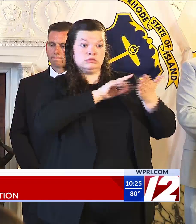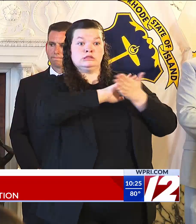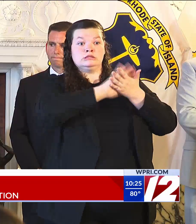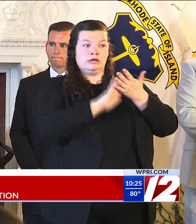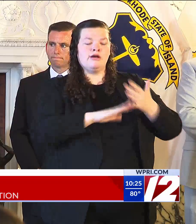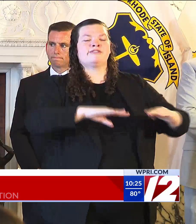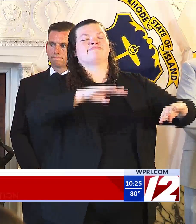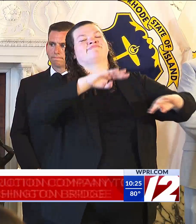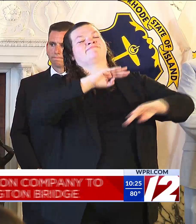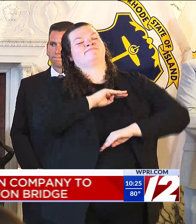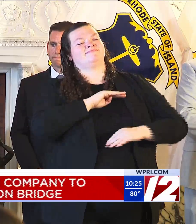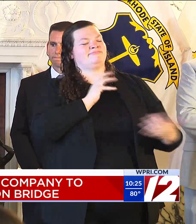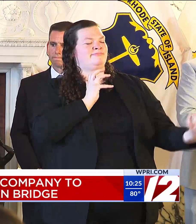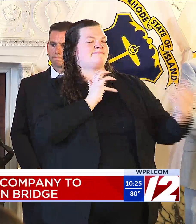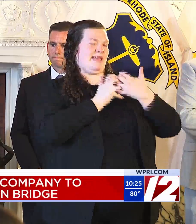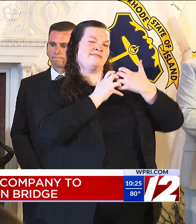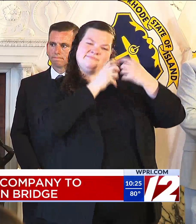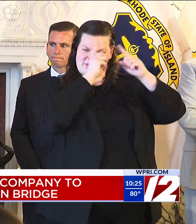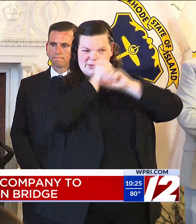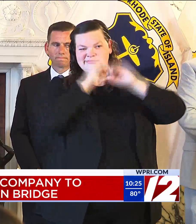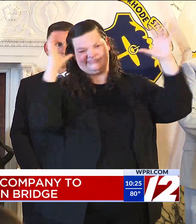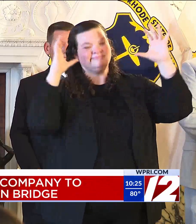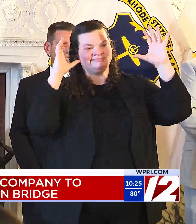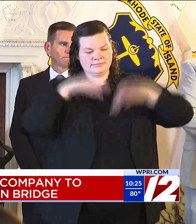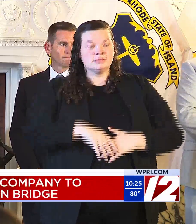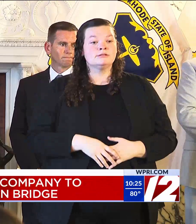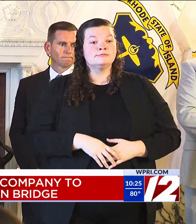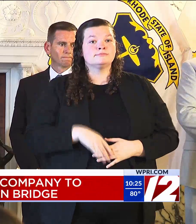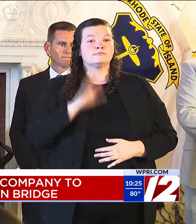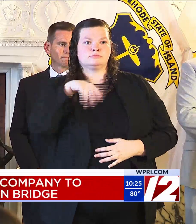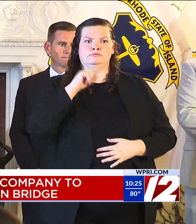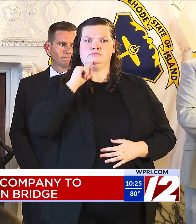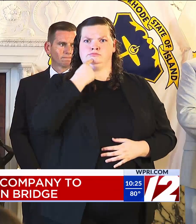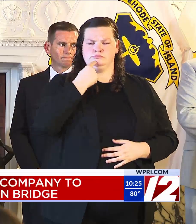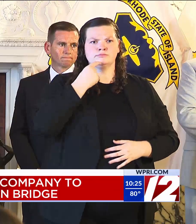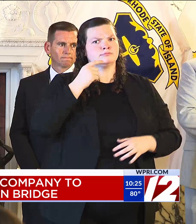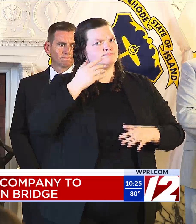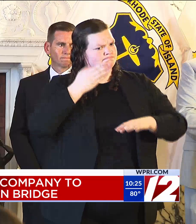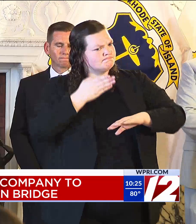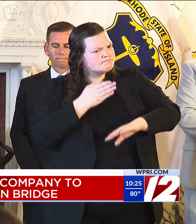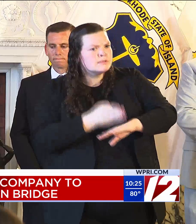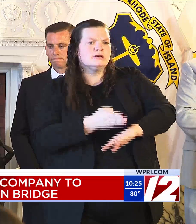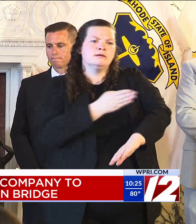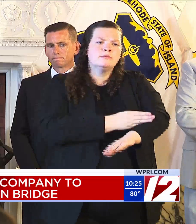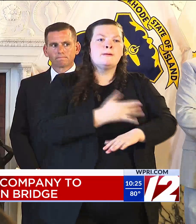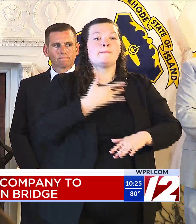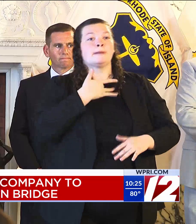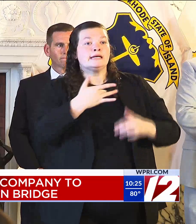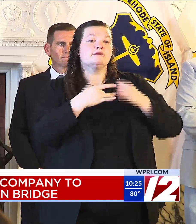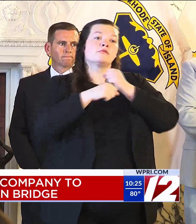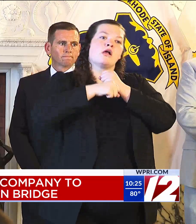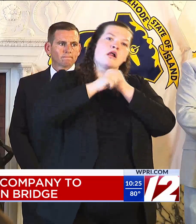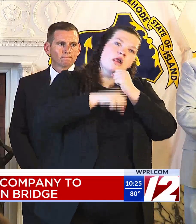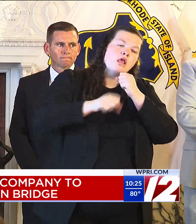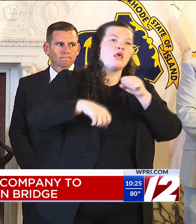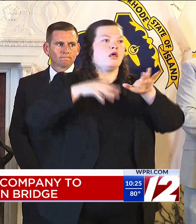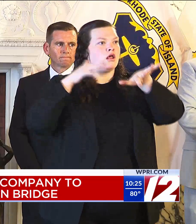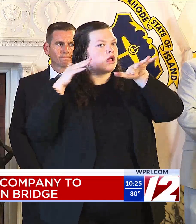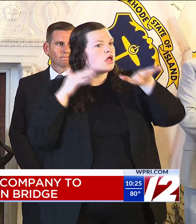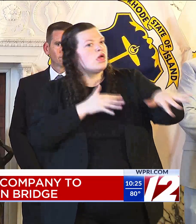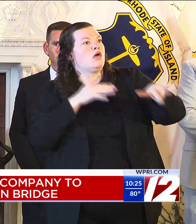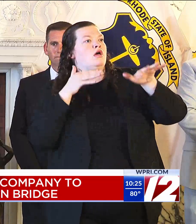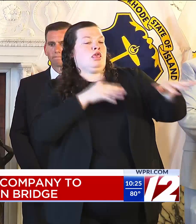to address also chronic delays that take place for decades